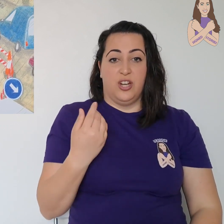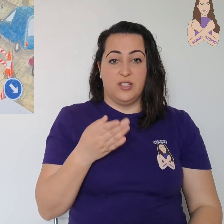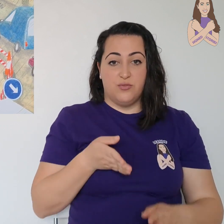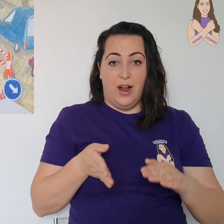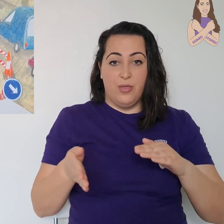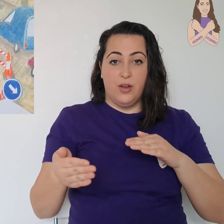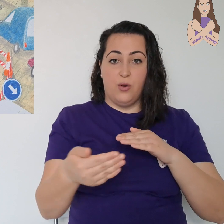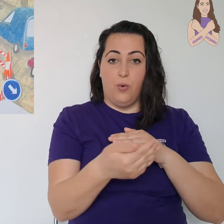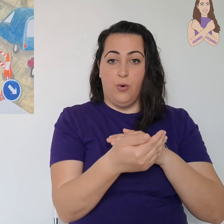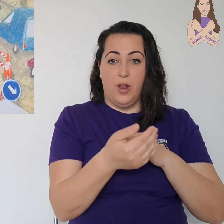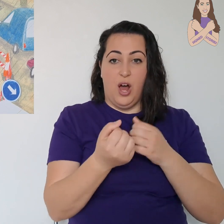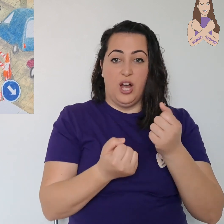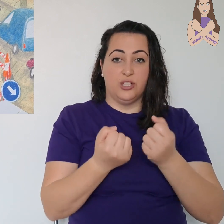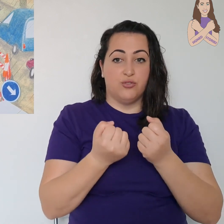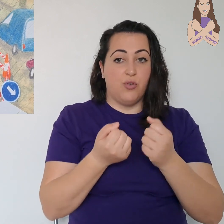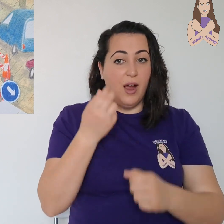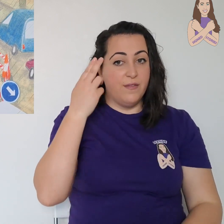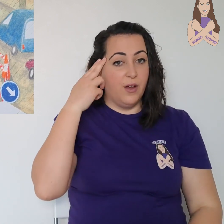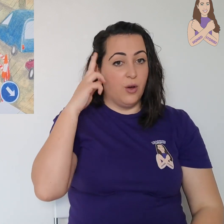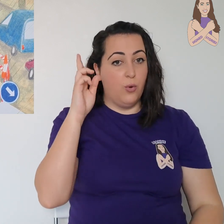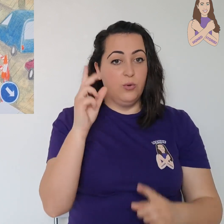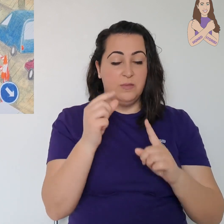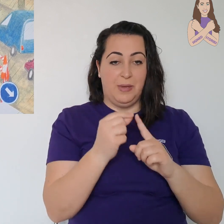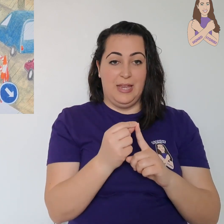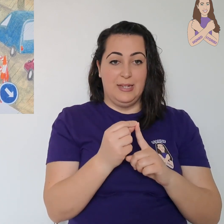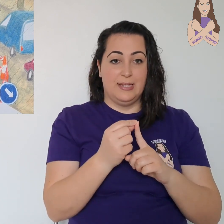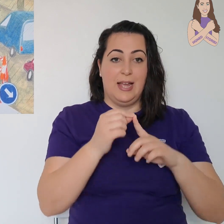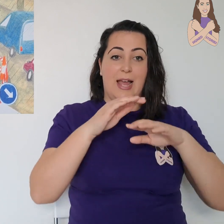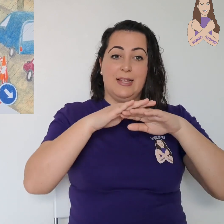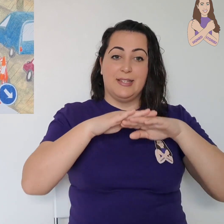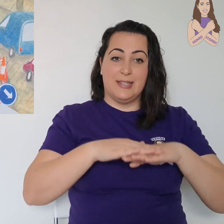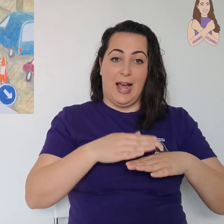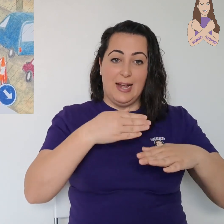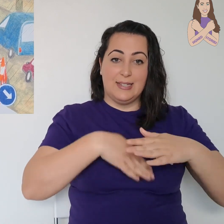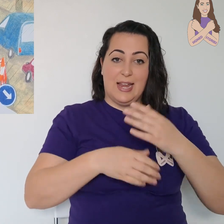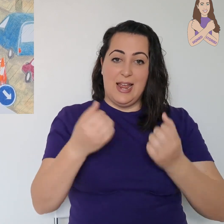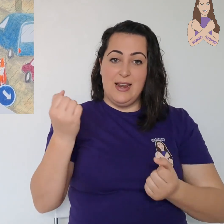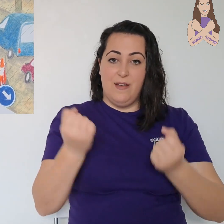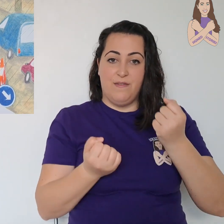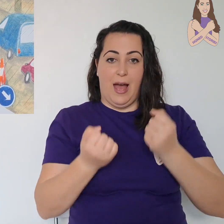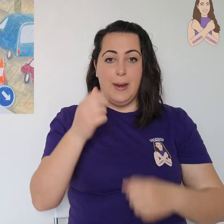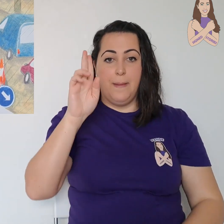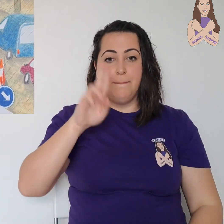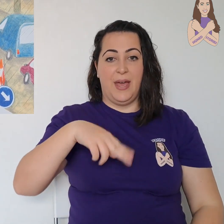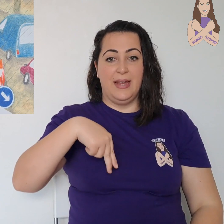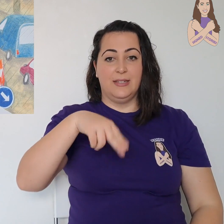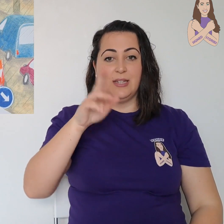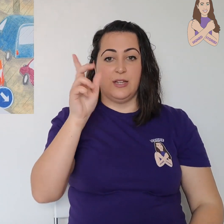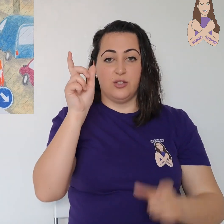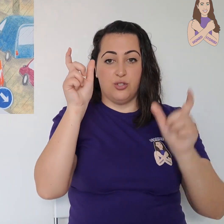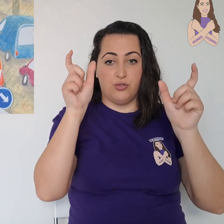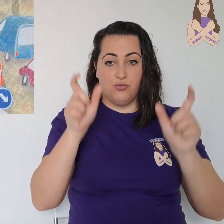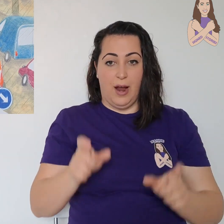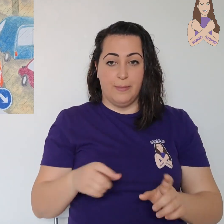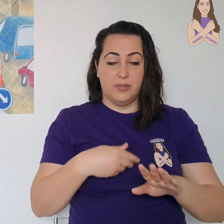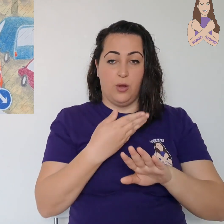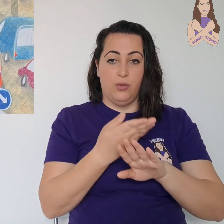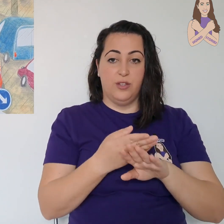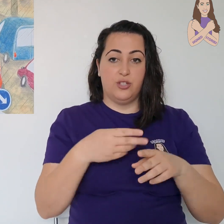Just round the corner, a driver called Pete sat in a van painting stripes on the